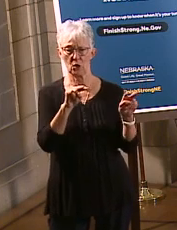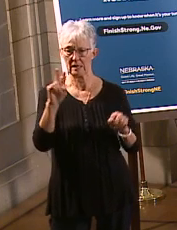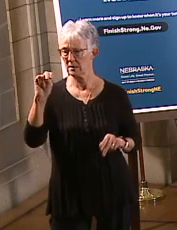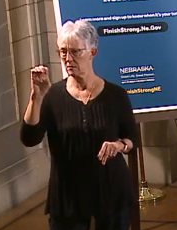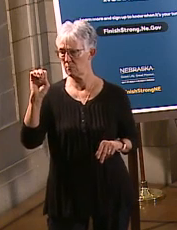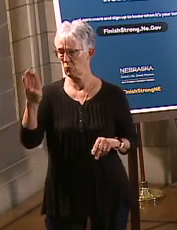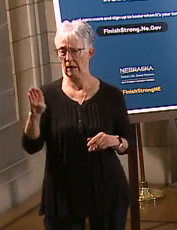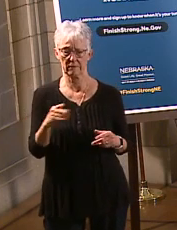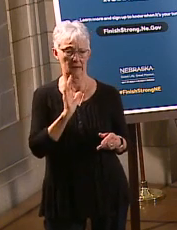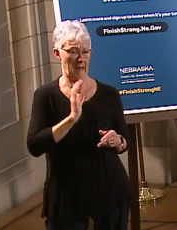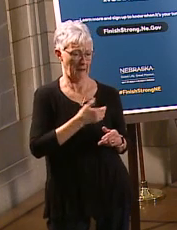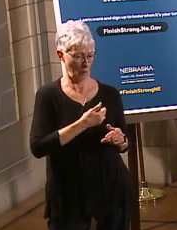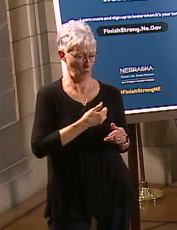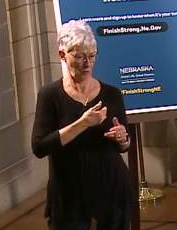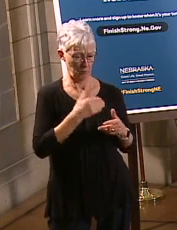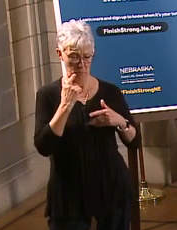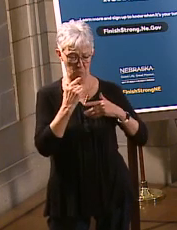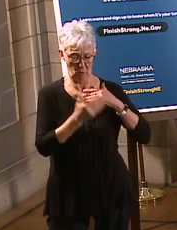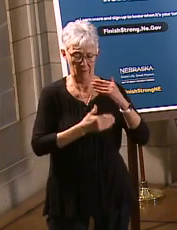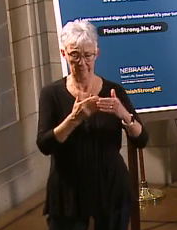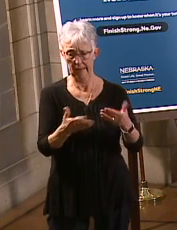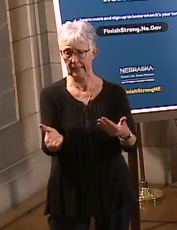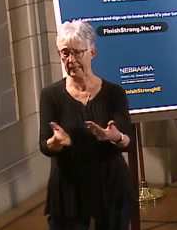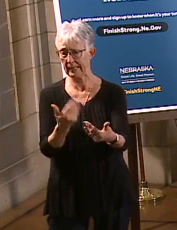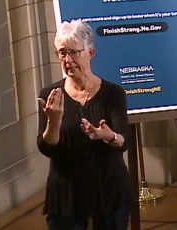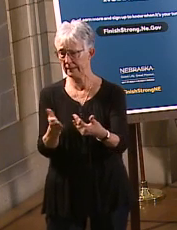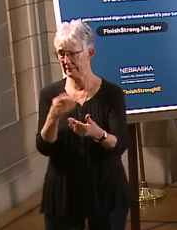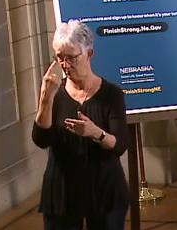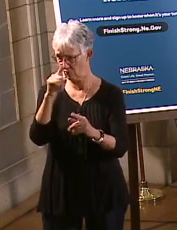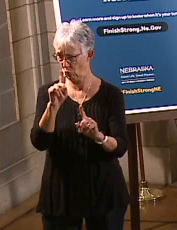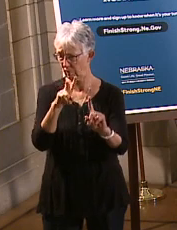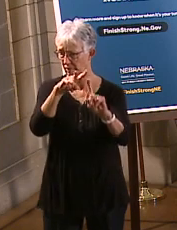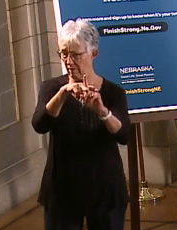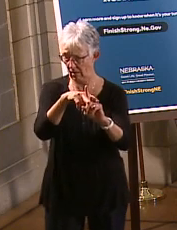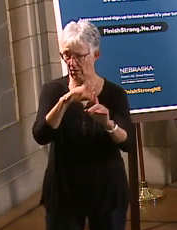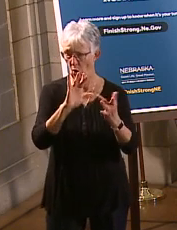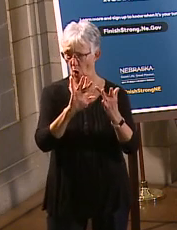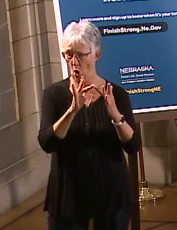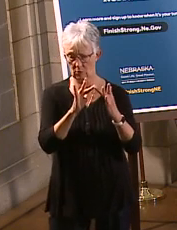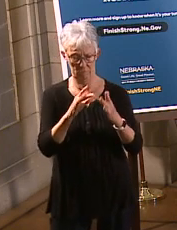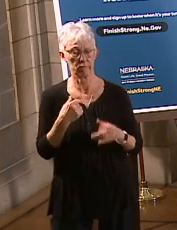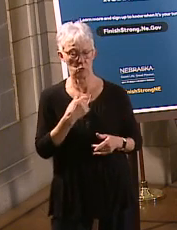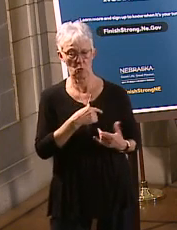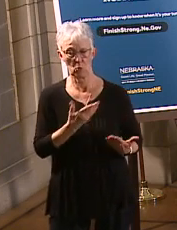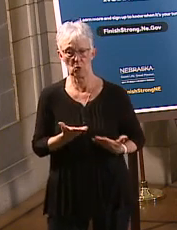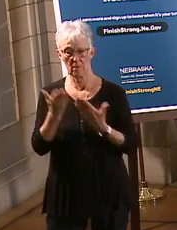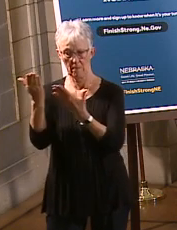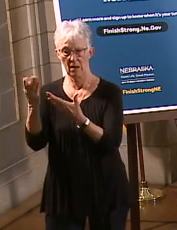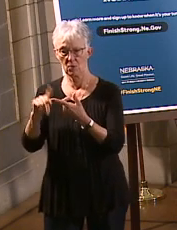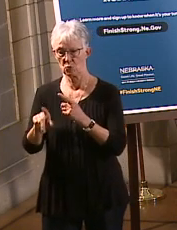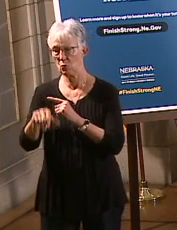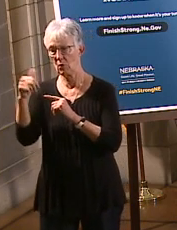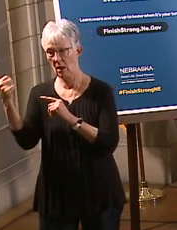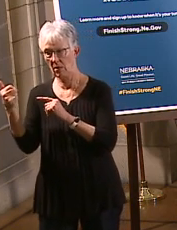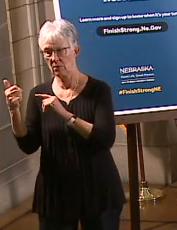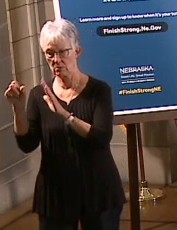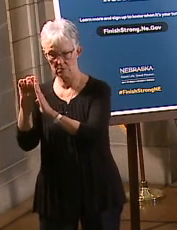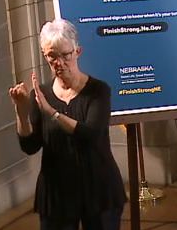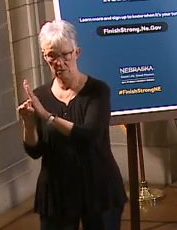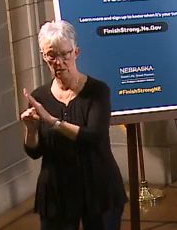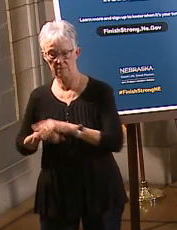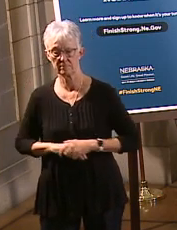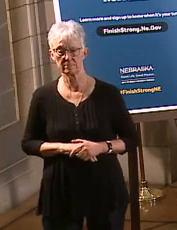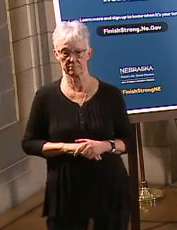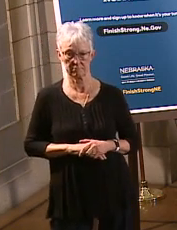of filing, the information required and requested, and the site setup. We definitely would recommend the process to other companies. The second, it